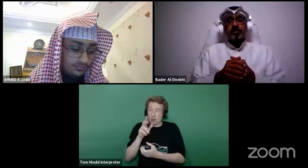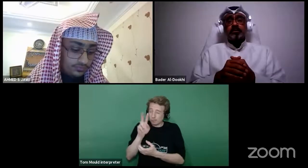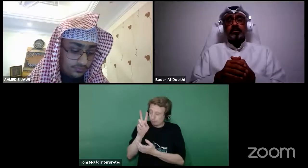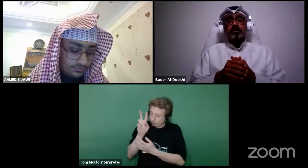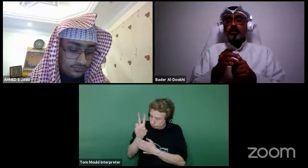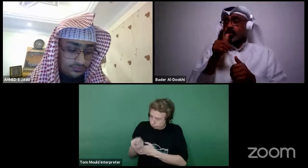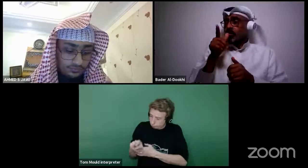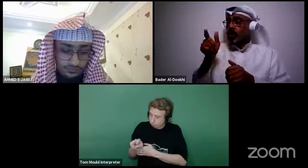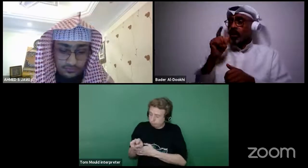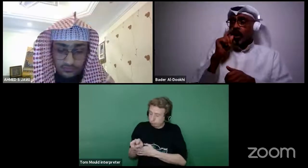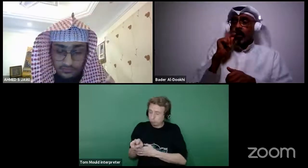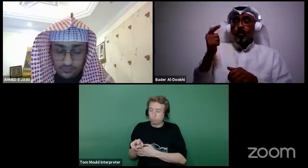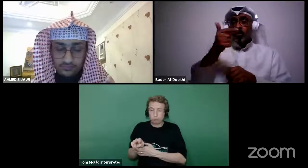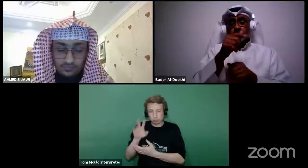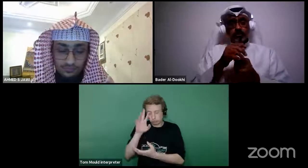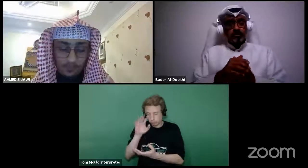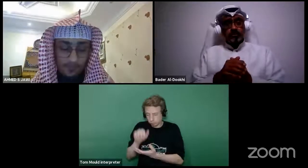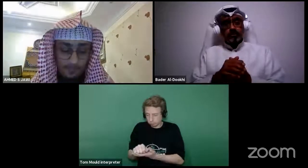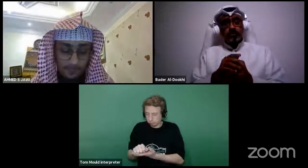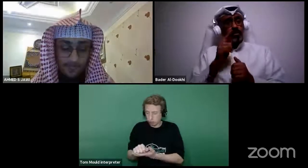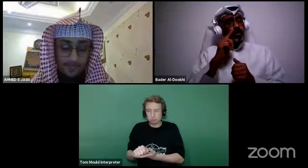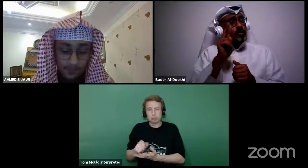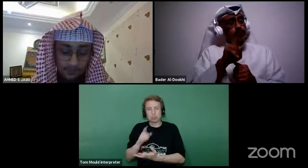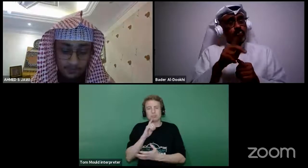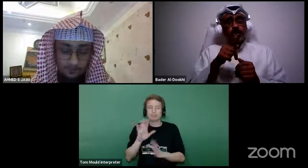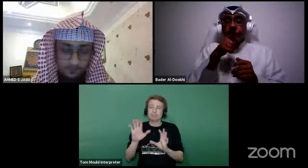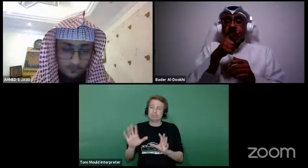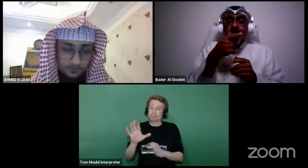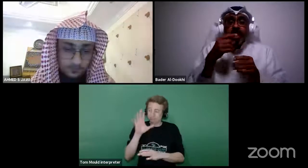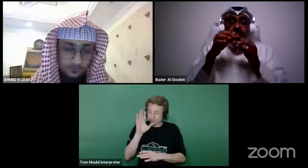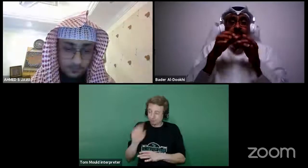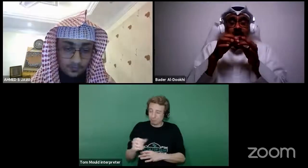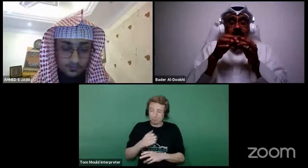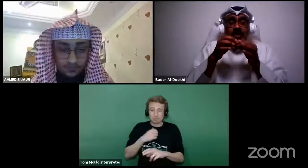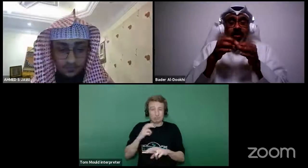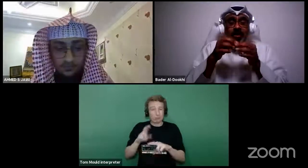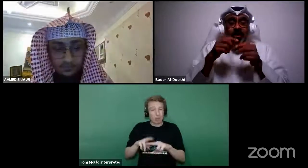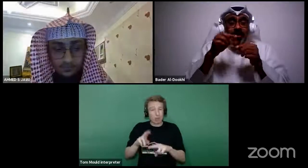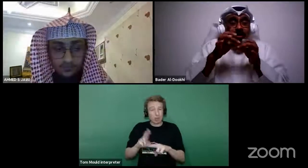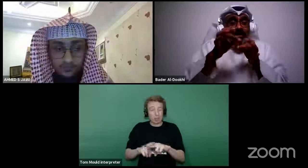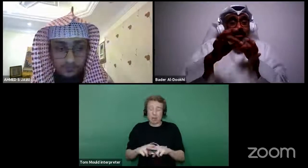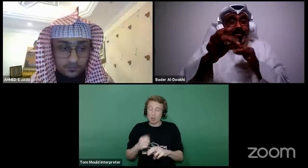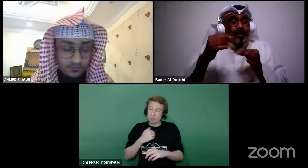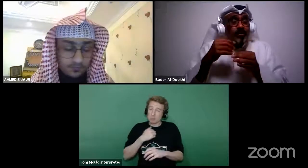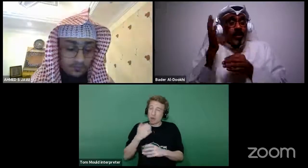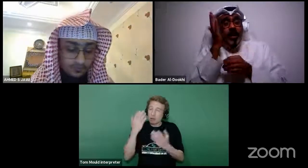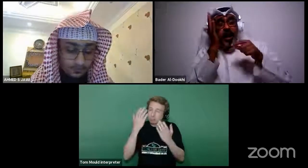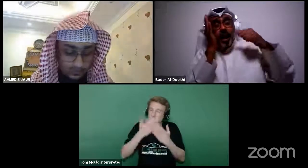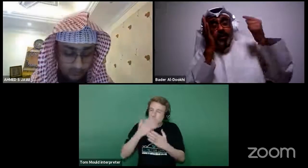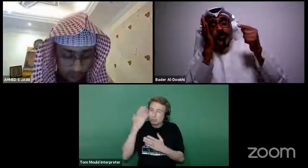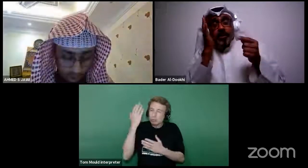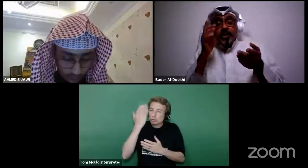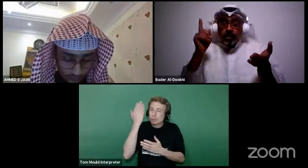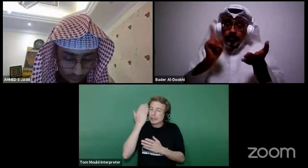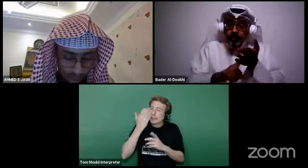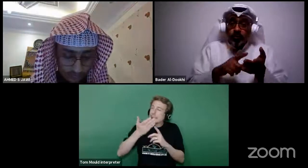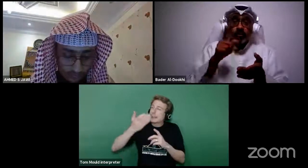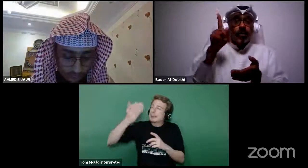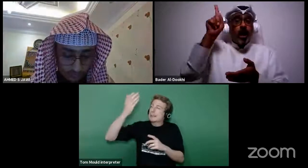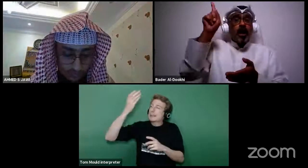said, O my father, this is the interpretation of my dream before. My Lord has made it come